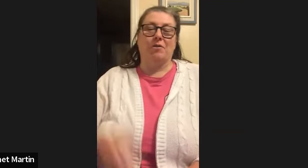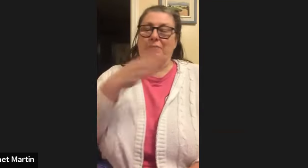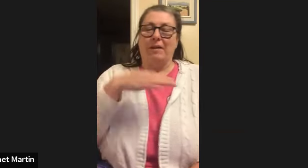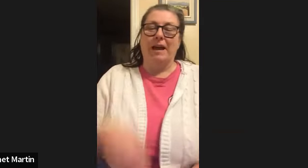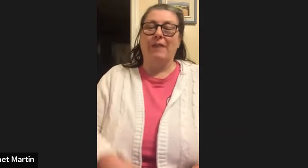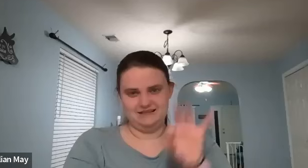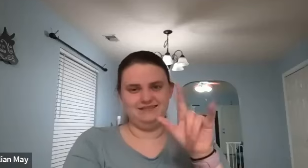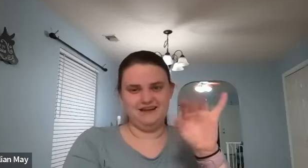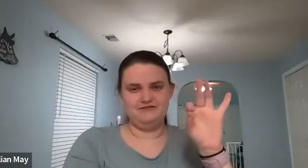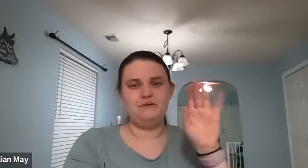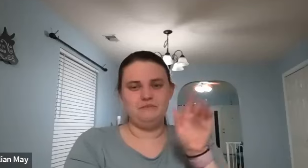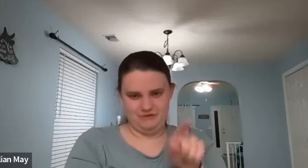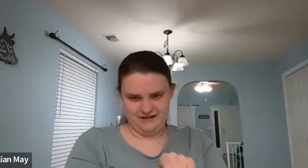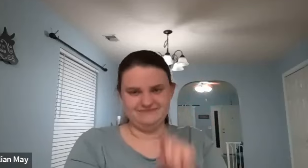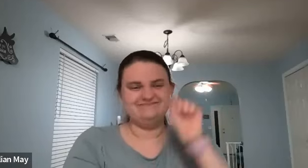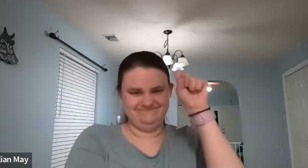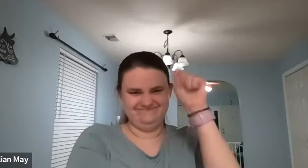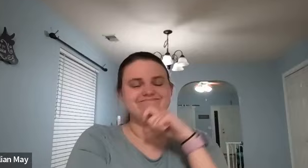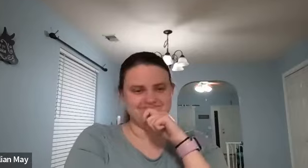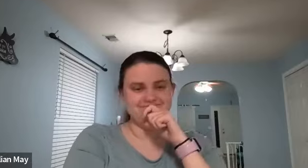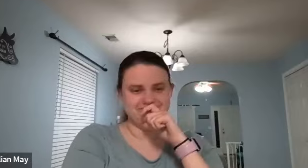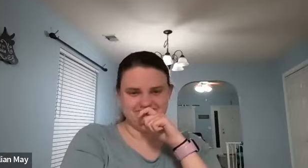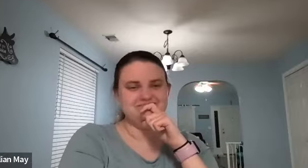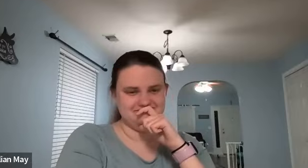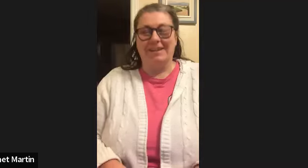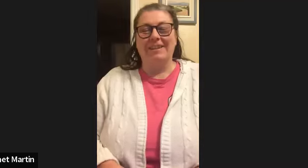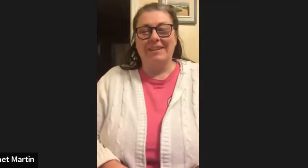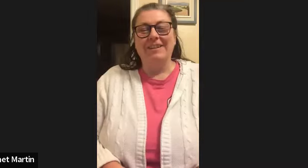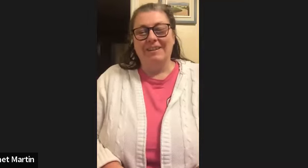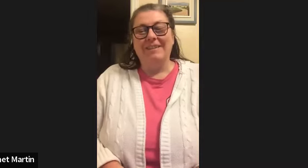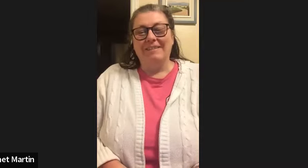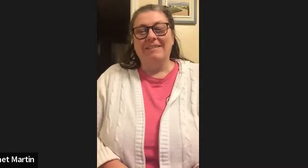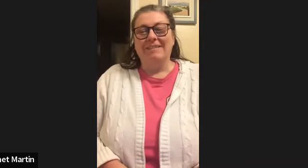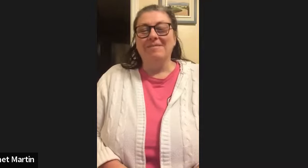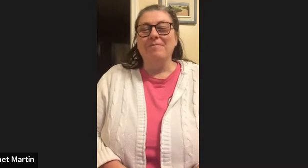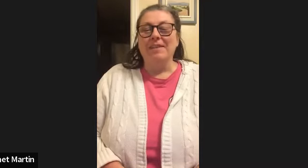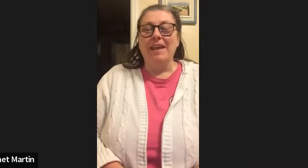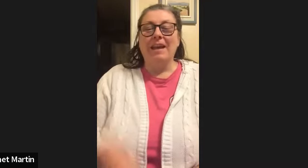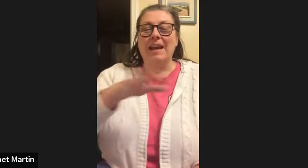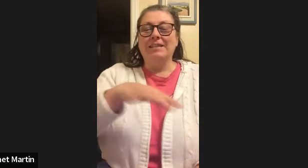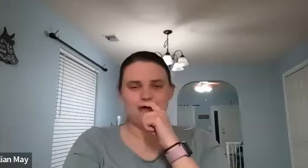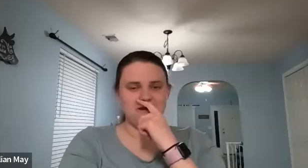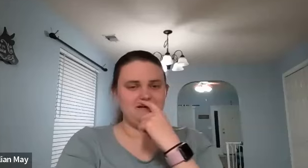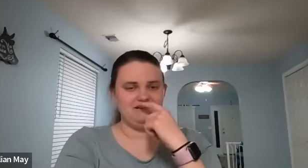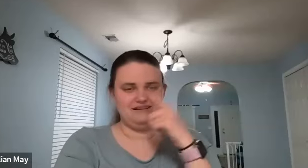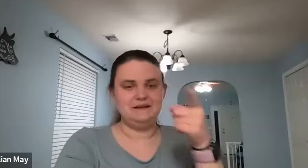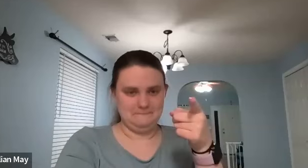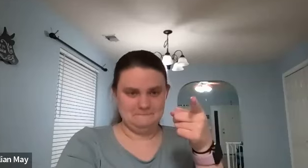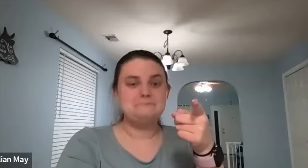Life print. Life print. Okay, that's it. Yeah, yeah. My They have teacher. different lessons too,